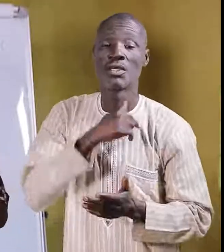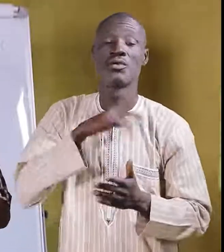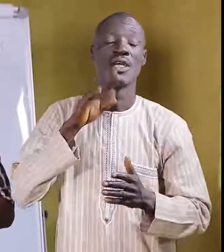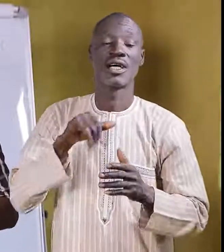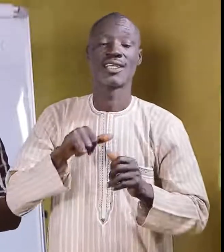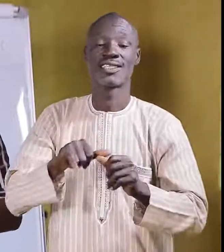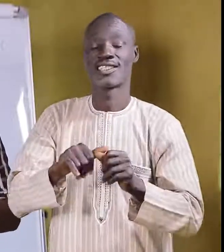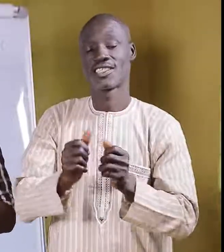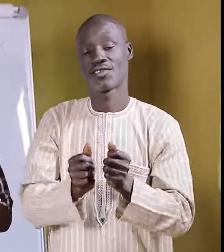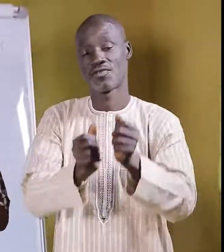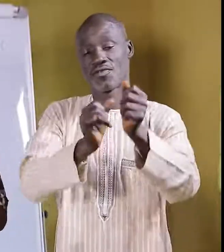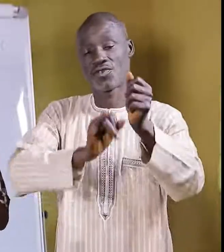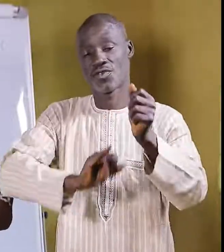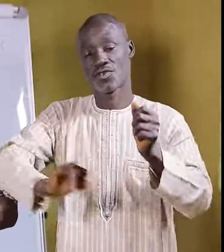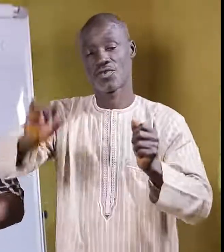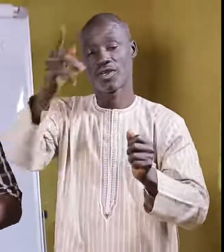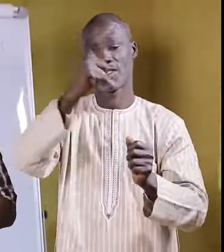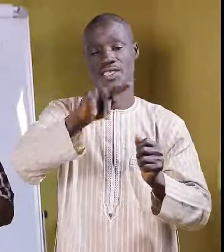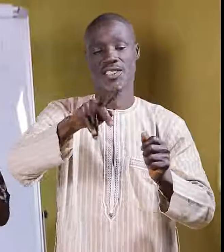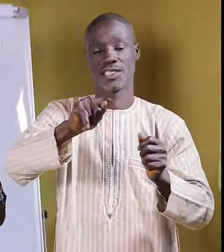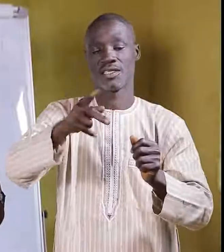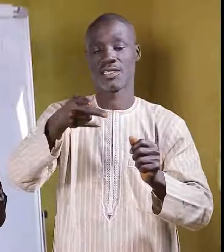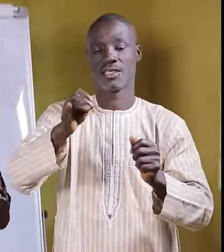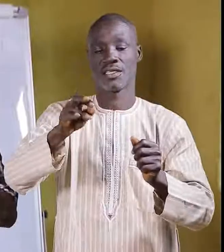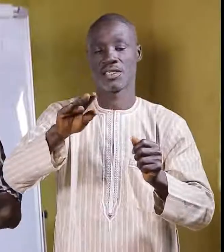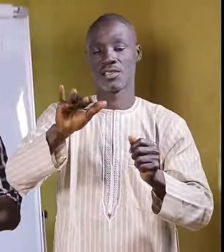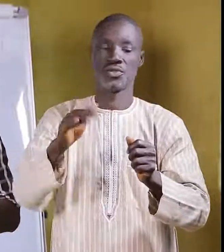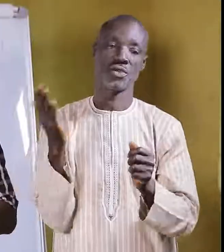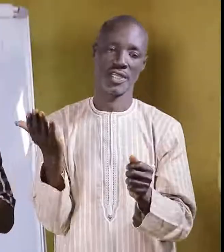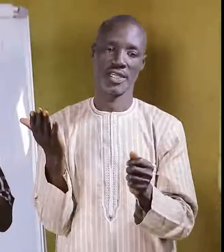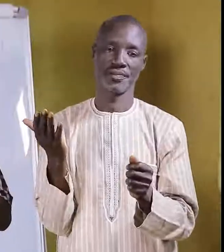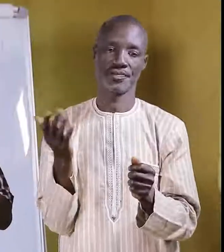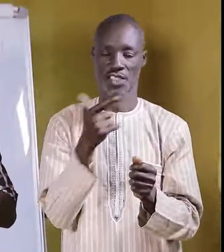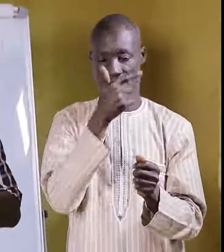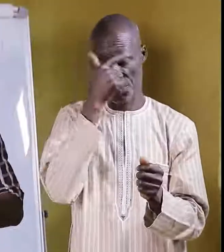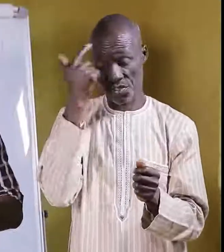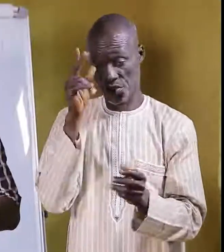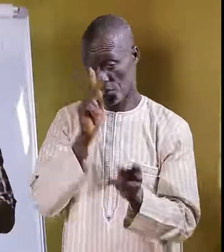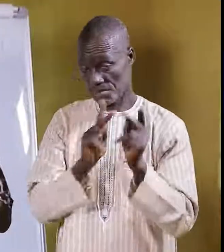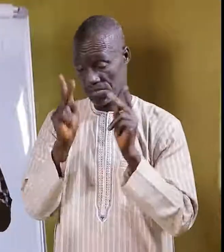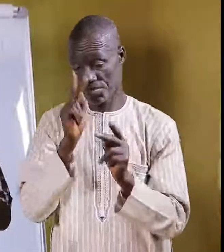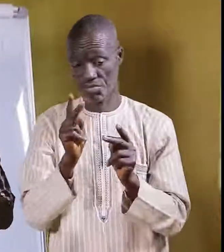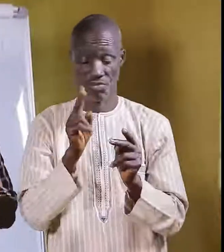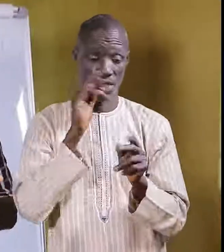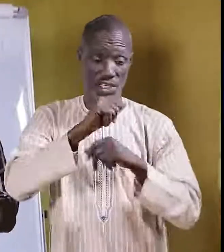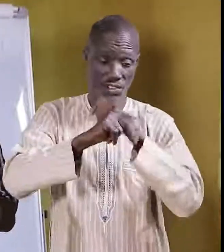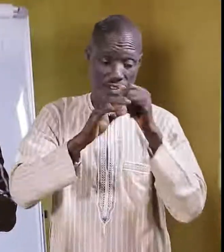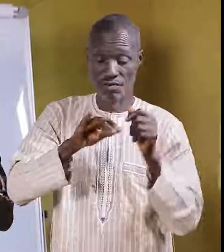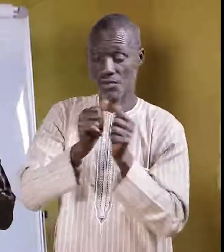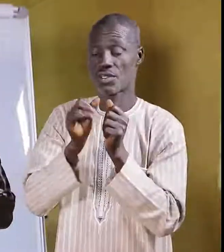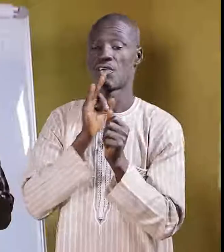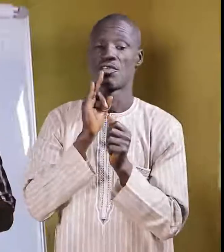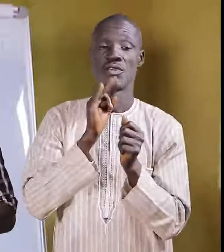following the Malthus population. If you have to check the African countries, we are still spelling doom, because in most countries